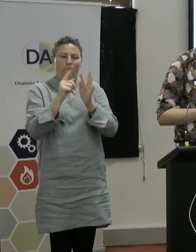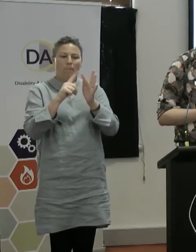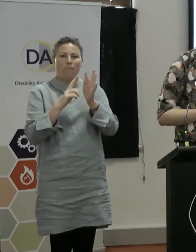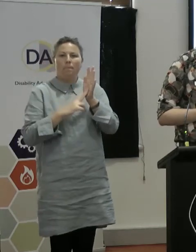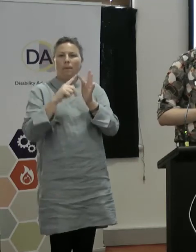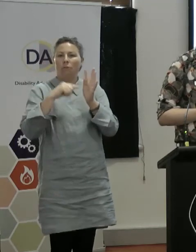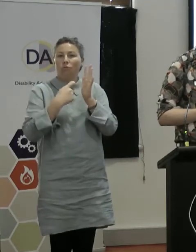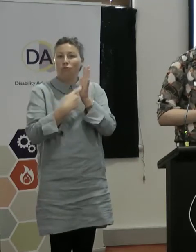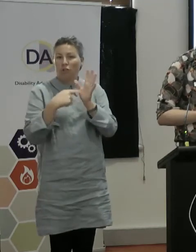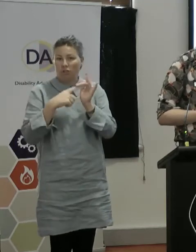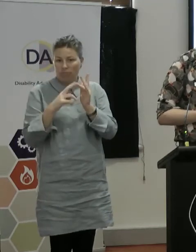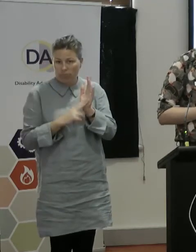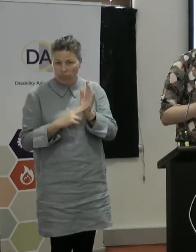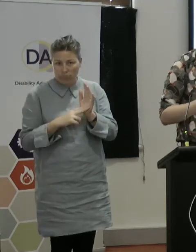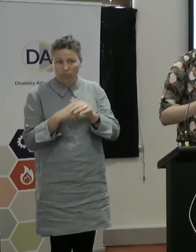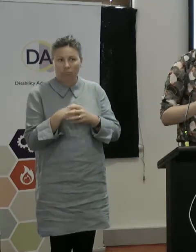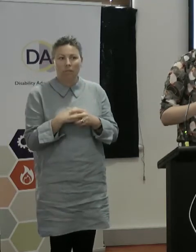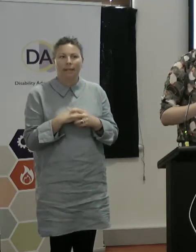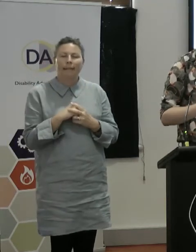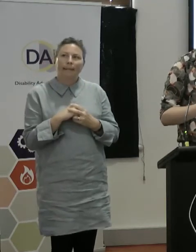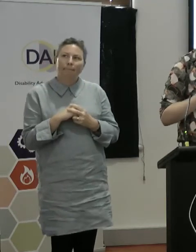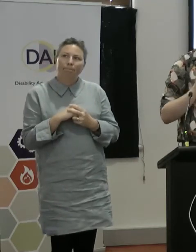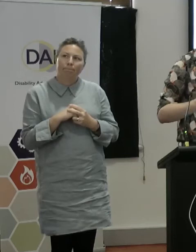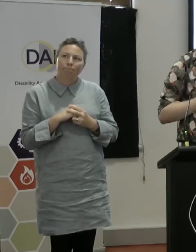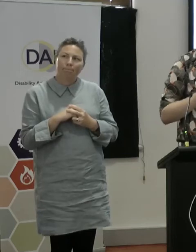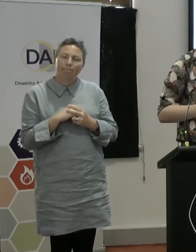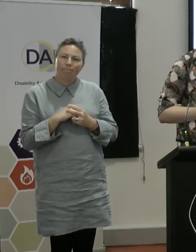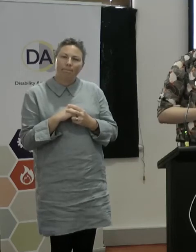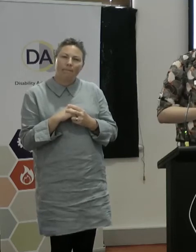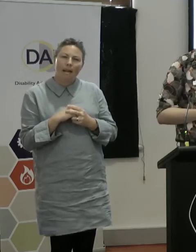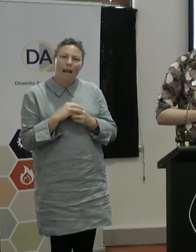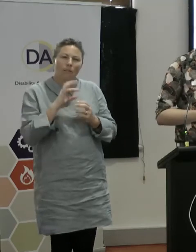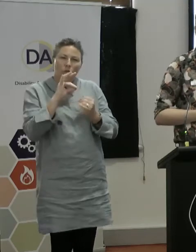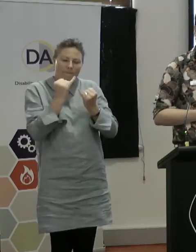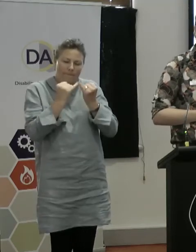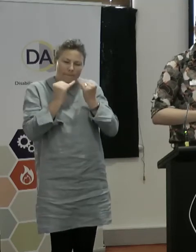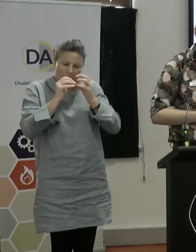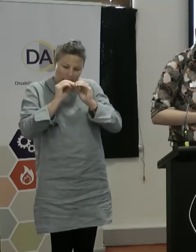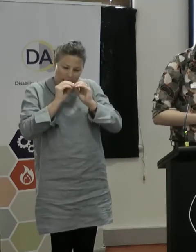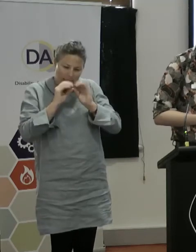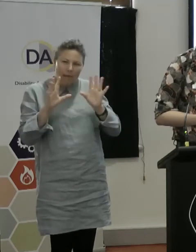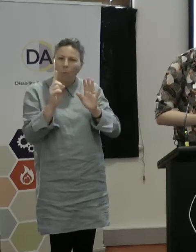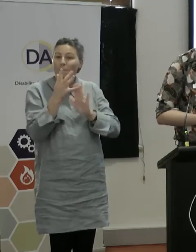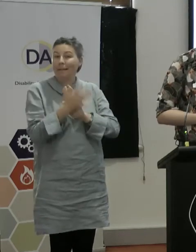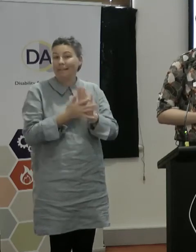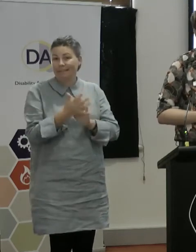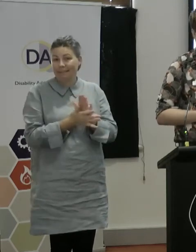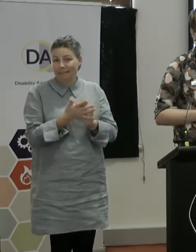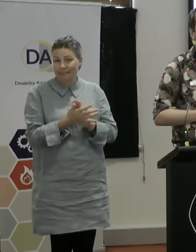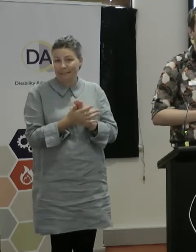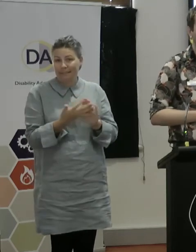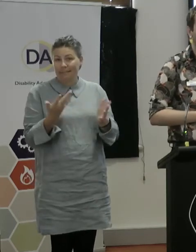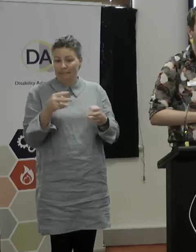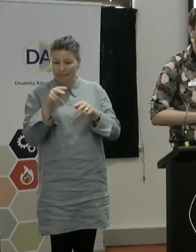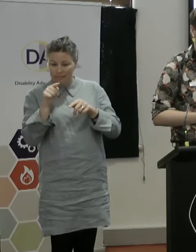It's defined very, it's not super clear what it means. In the